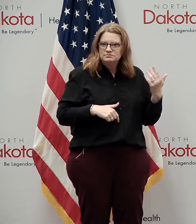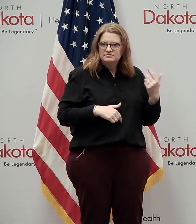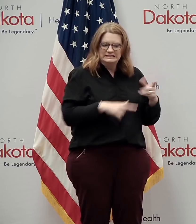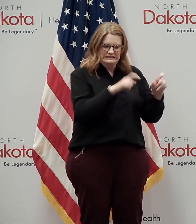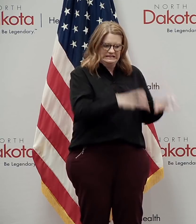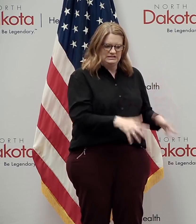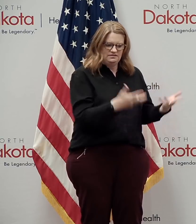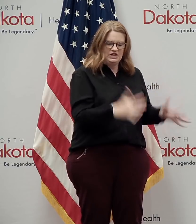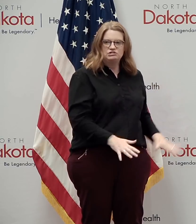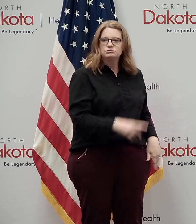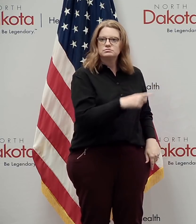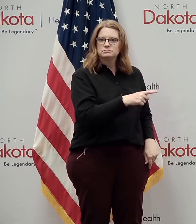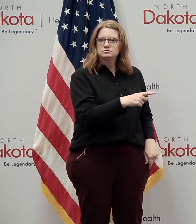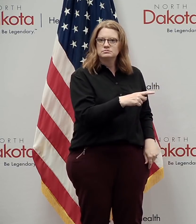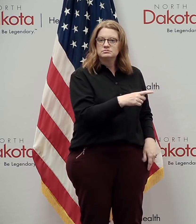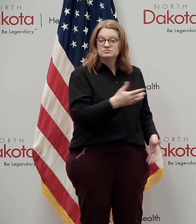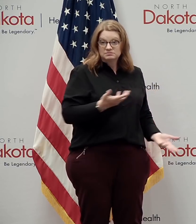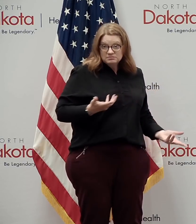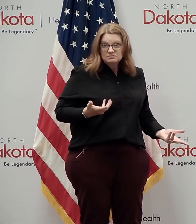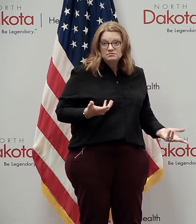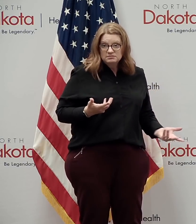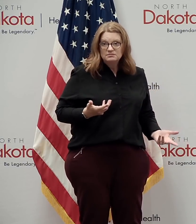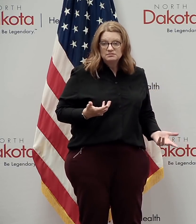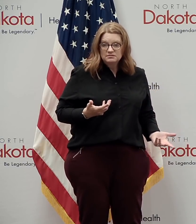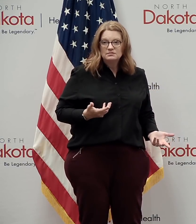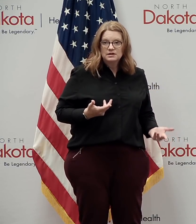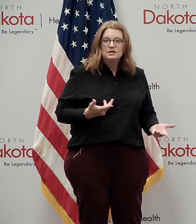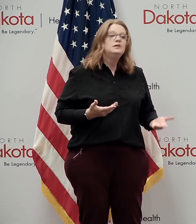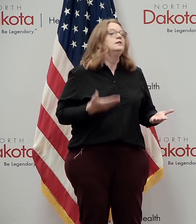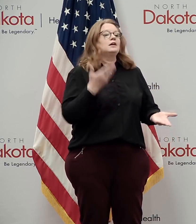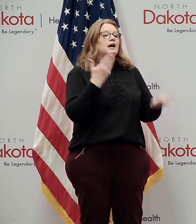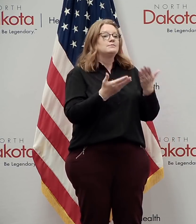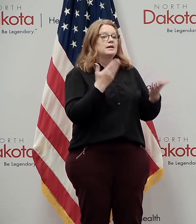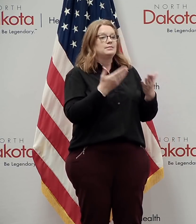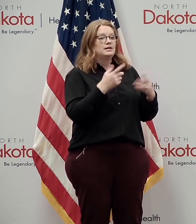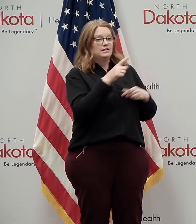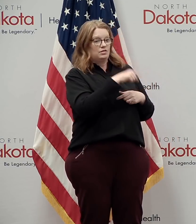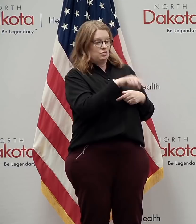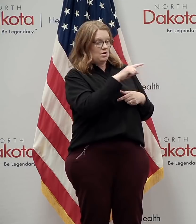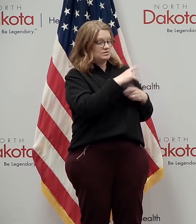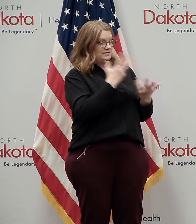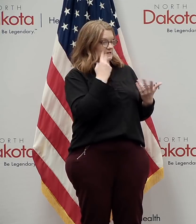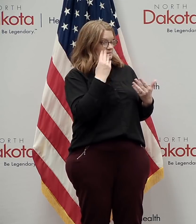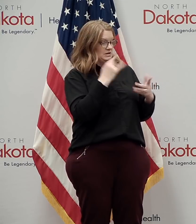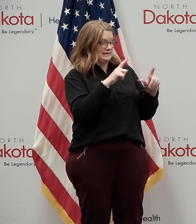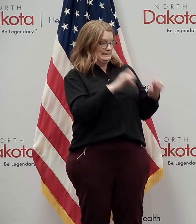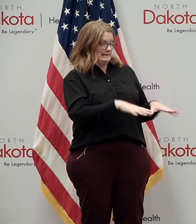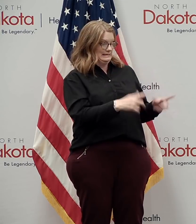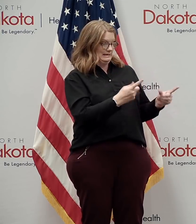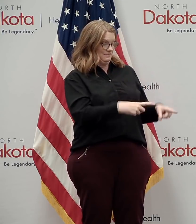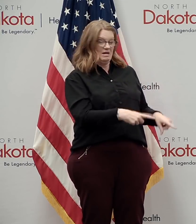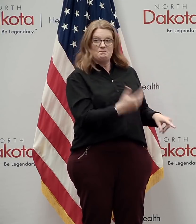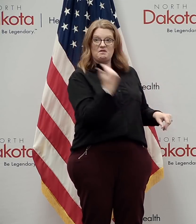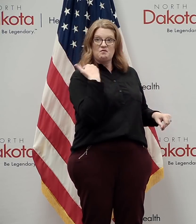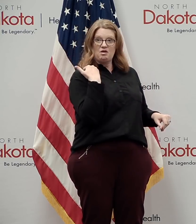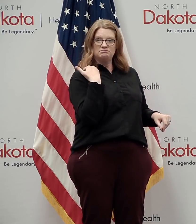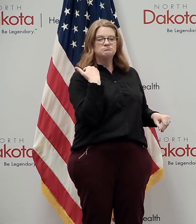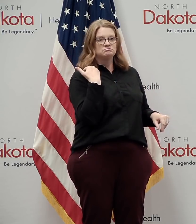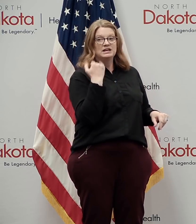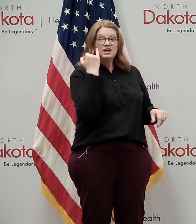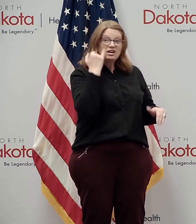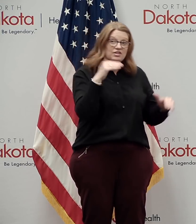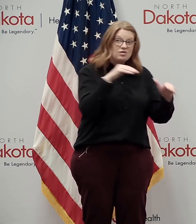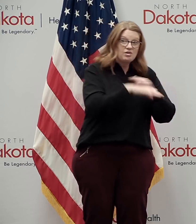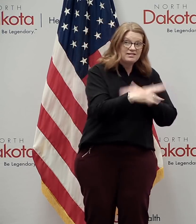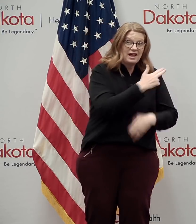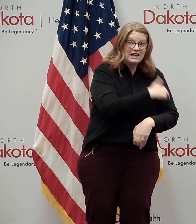Those individuals may have gone through a mass testing or surveillance test earlier, and now they're getting tested again. But if they found